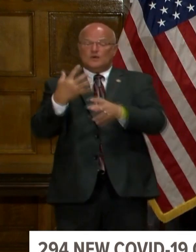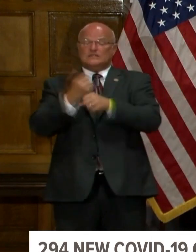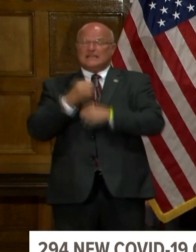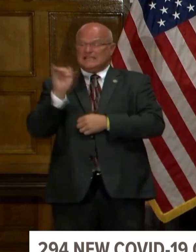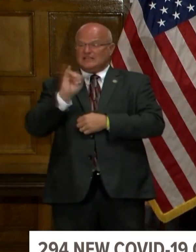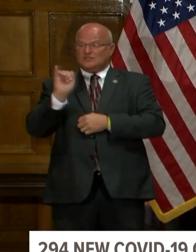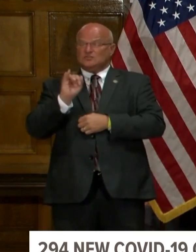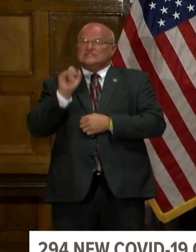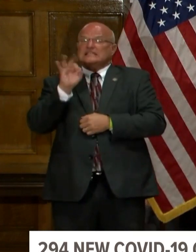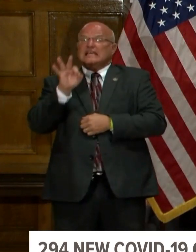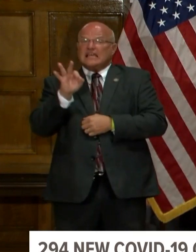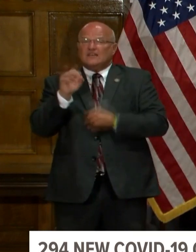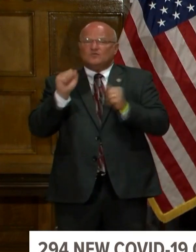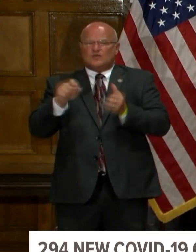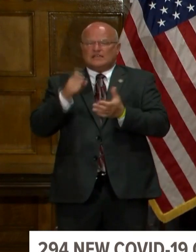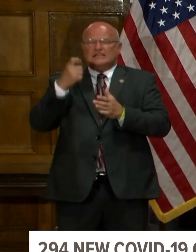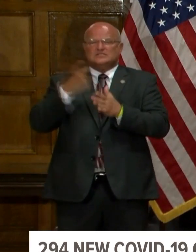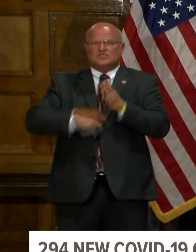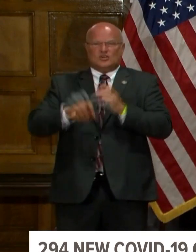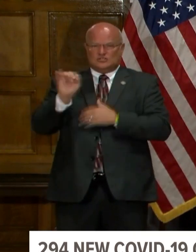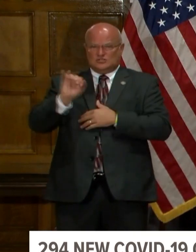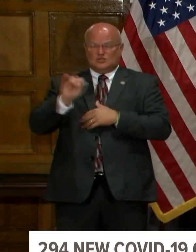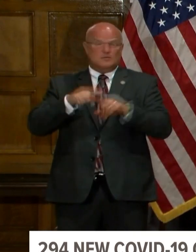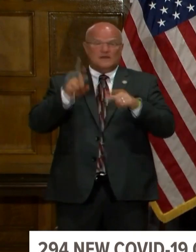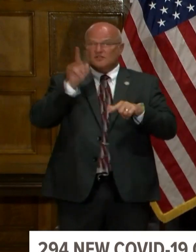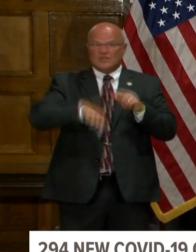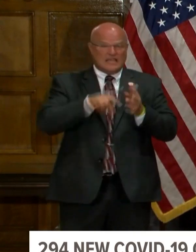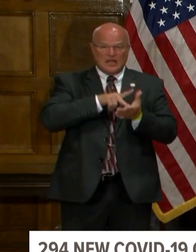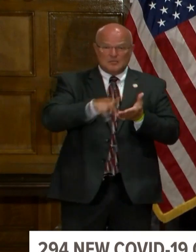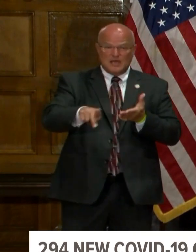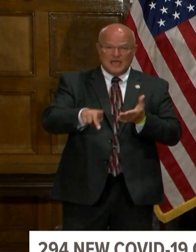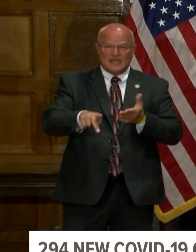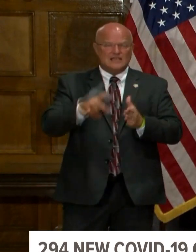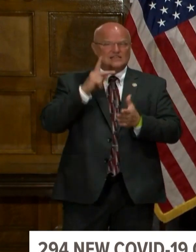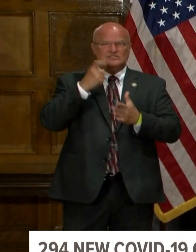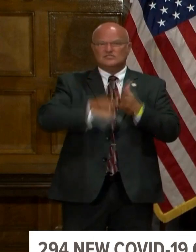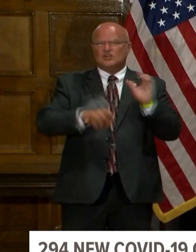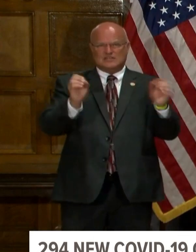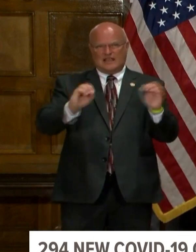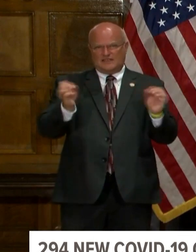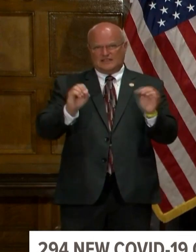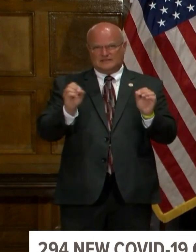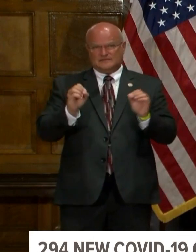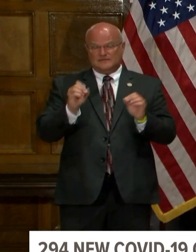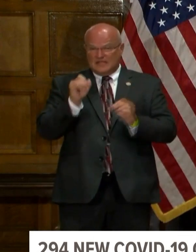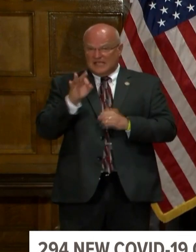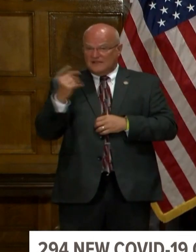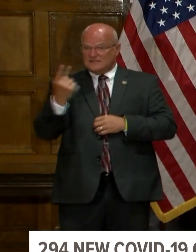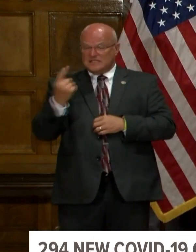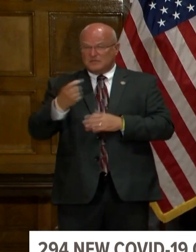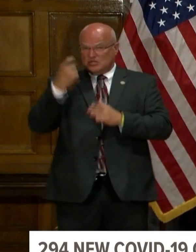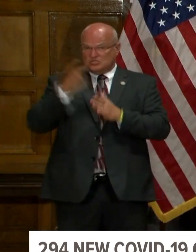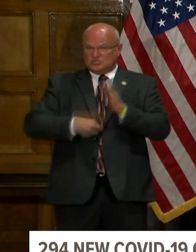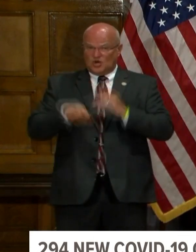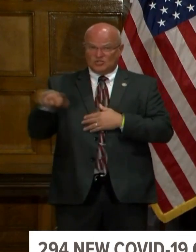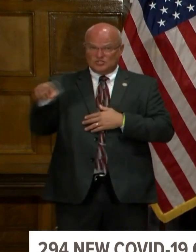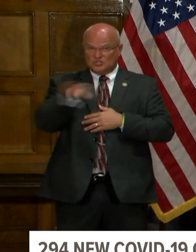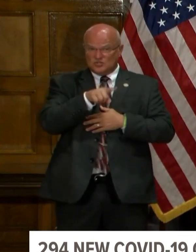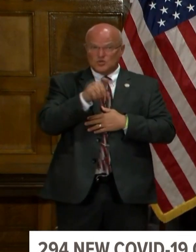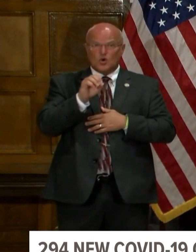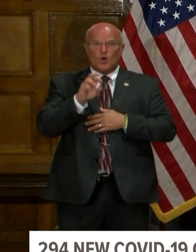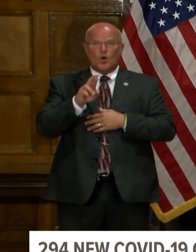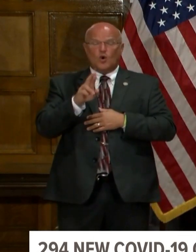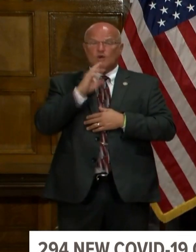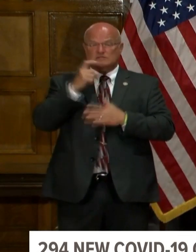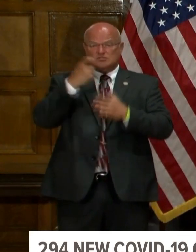information in case we can charge insurance. But if you cannot pay, there will be no charge. If someone is charging you, or if